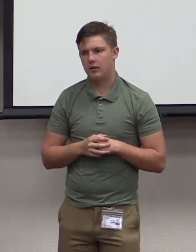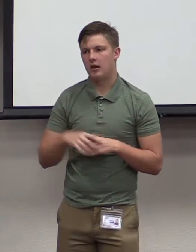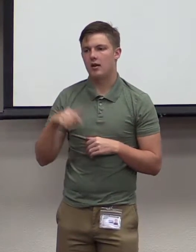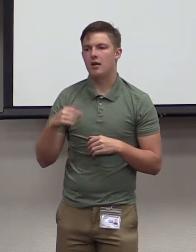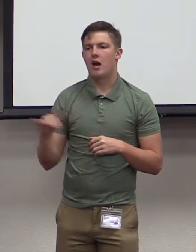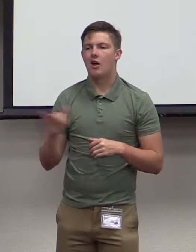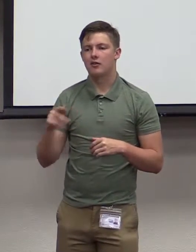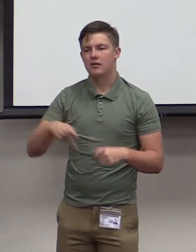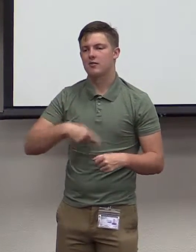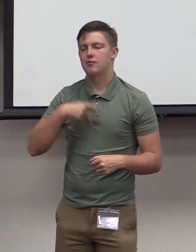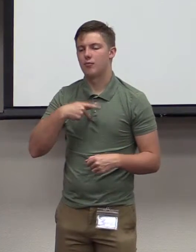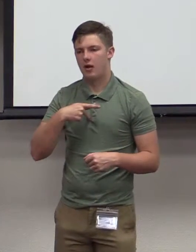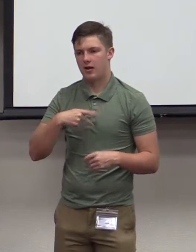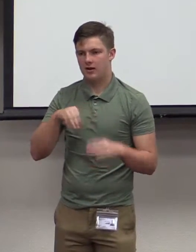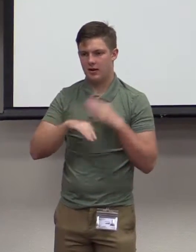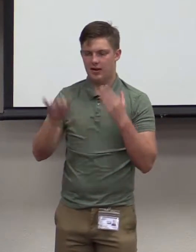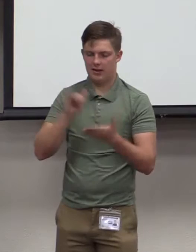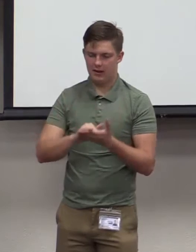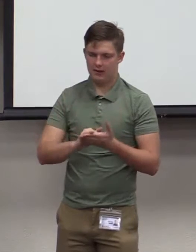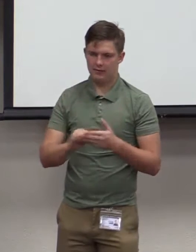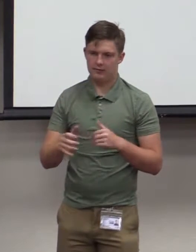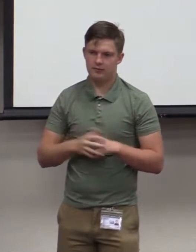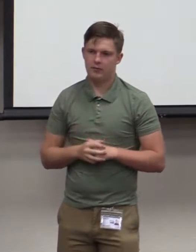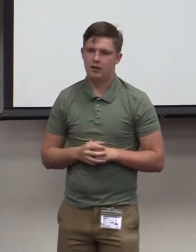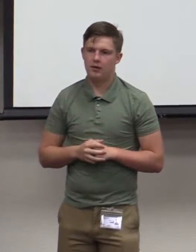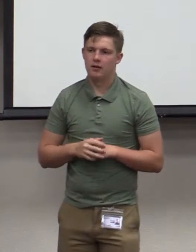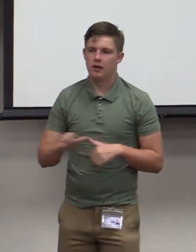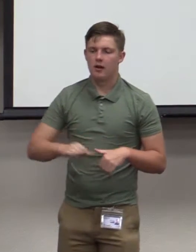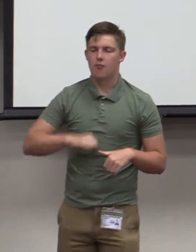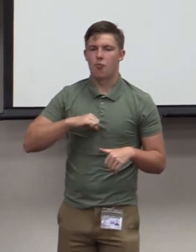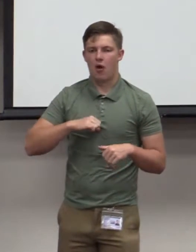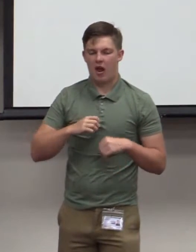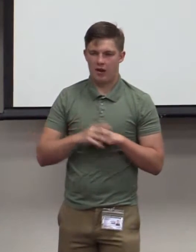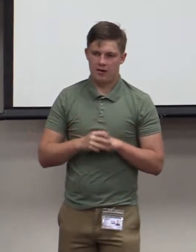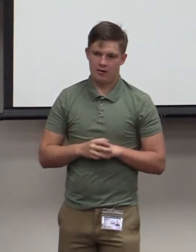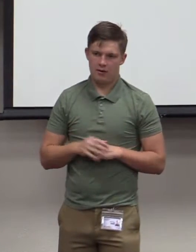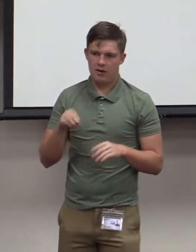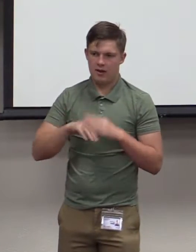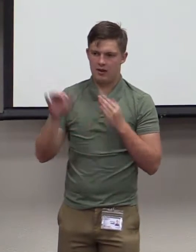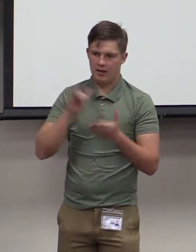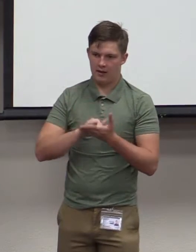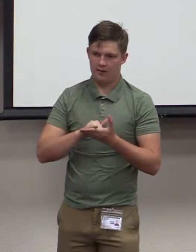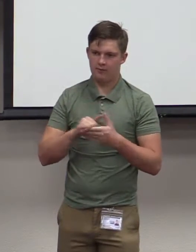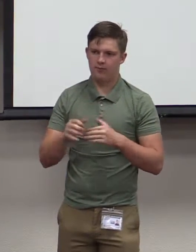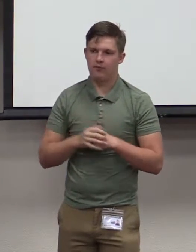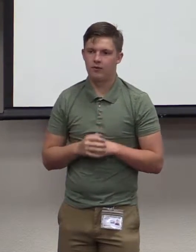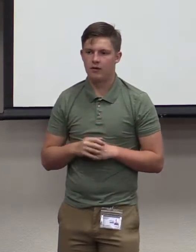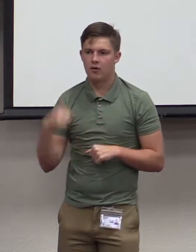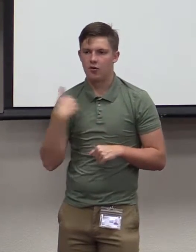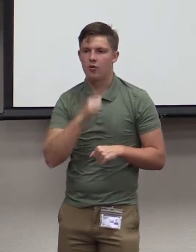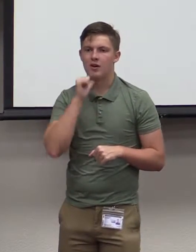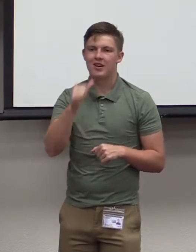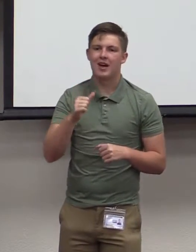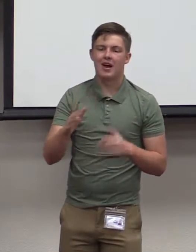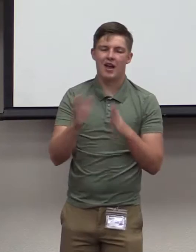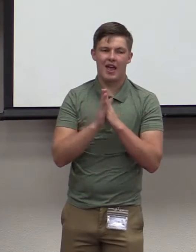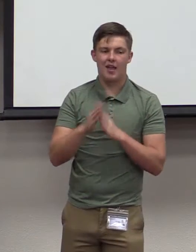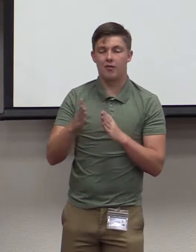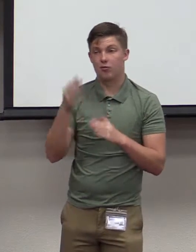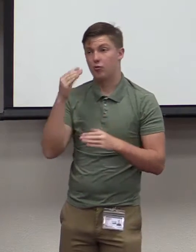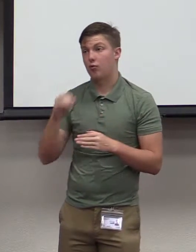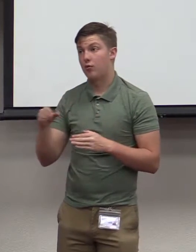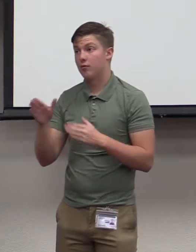pride involved in that. There's pride involved in that because we don't ask or we ask for the wrong